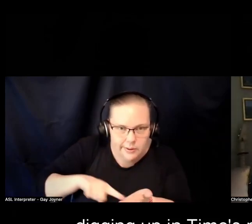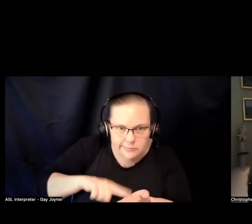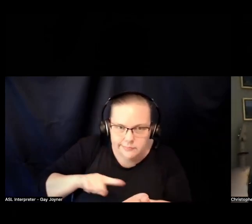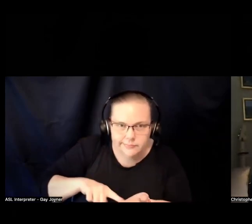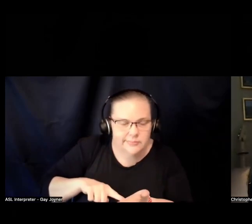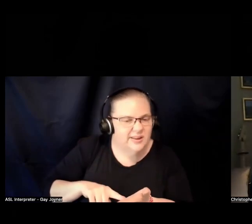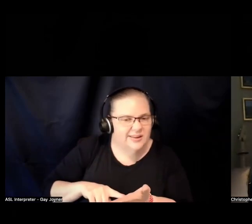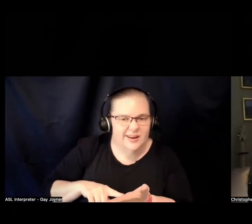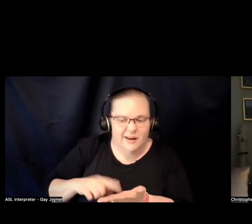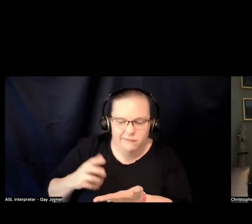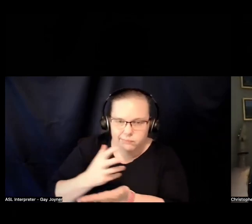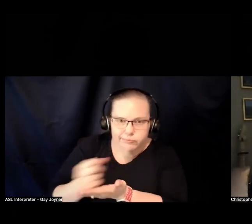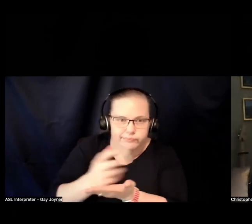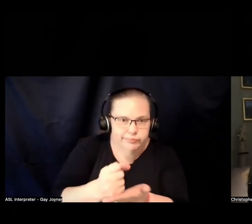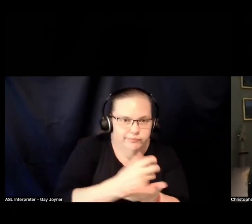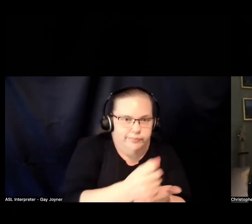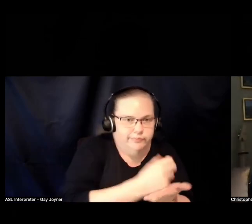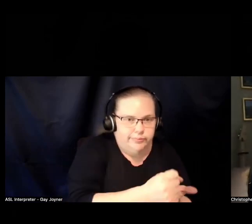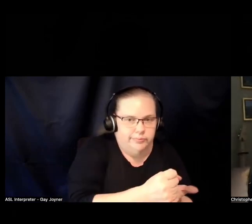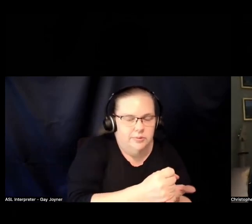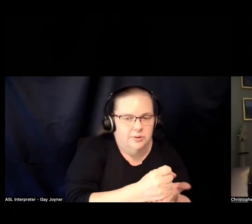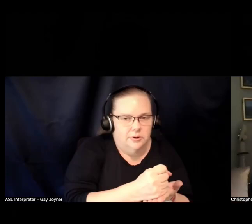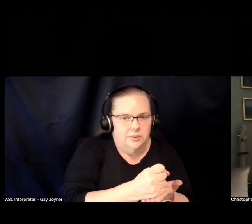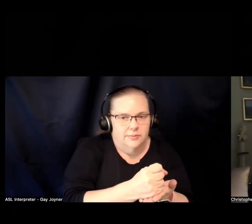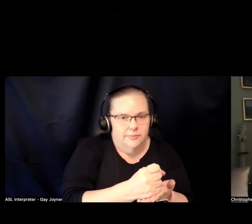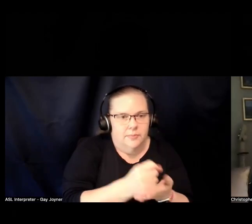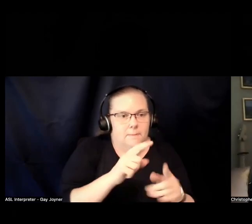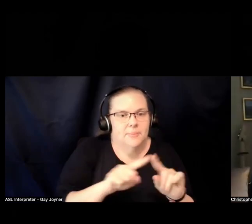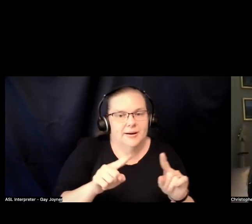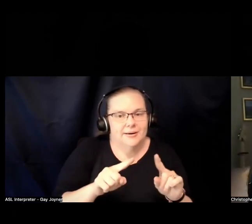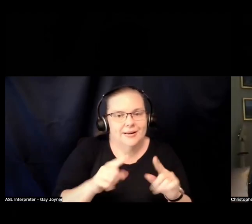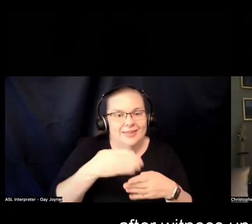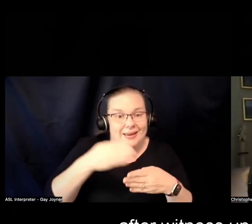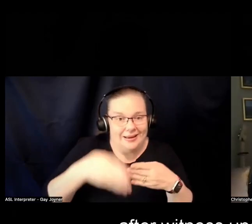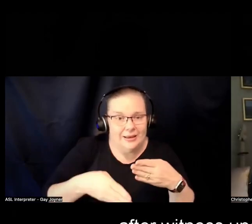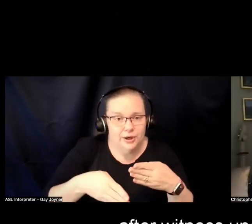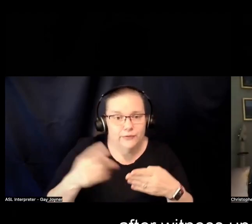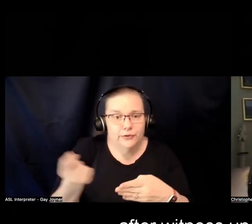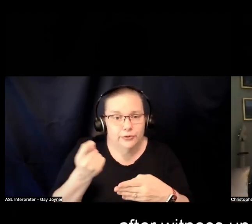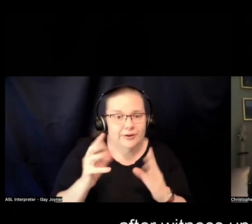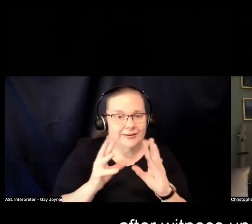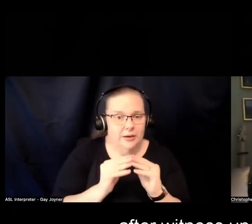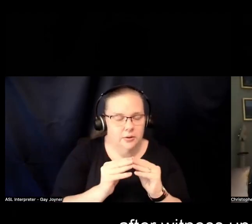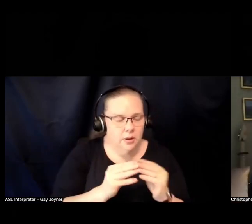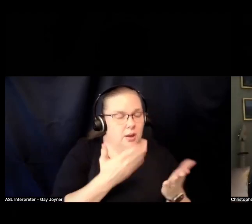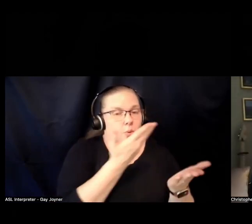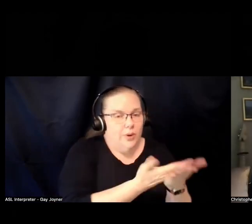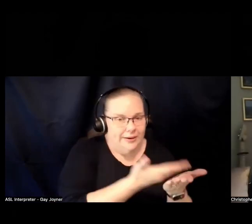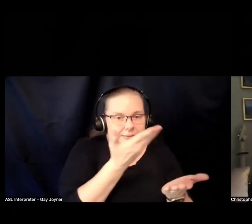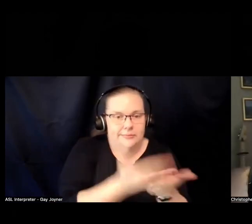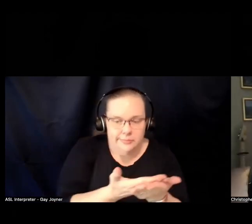seagull's nest of rotting political fish heads. By the end of Tuesday's hearing, after witness upon witness had blown holes